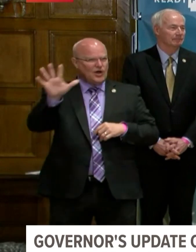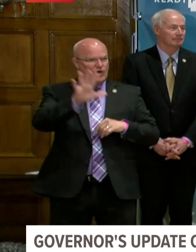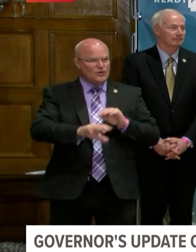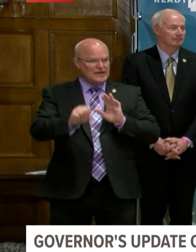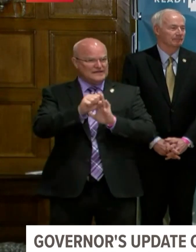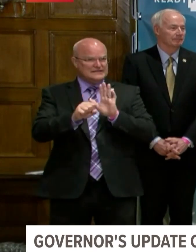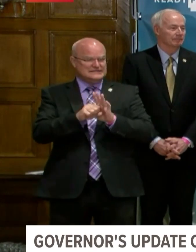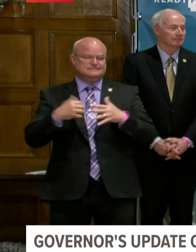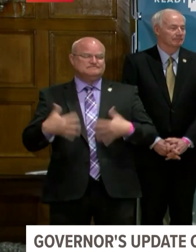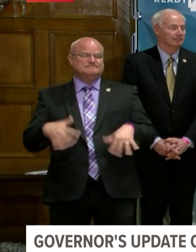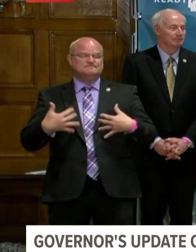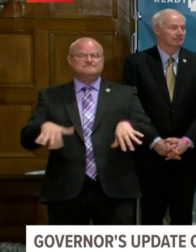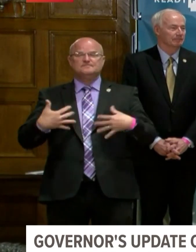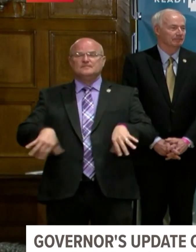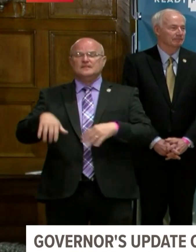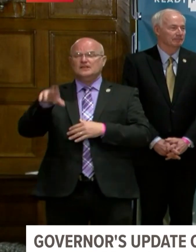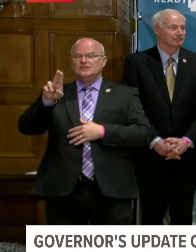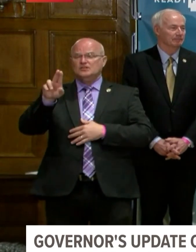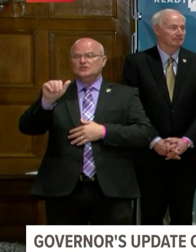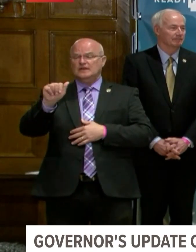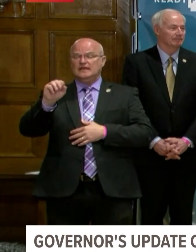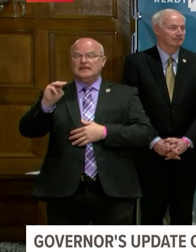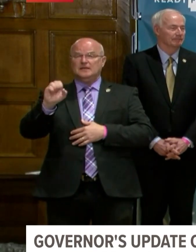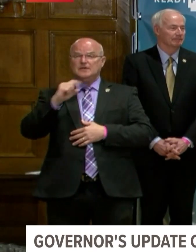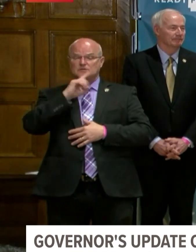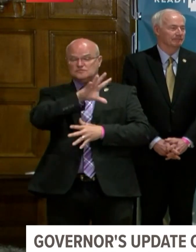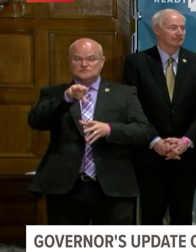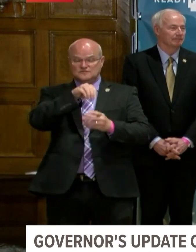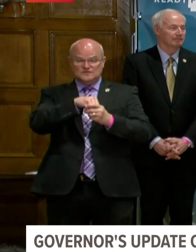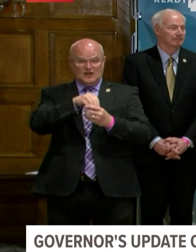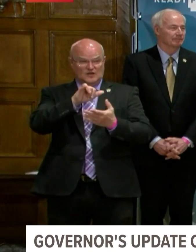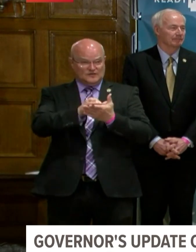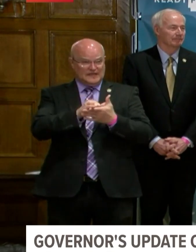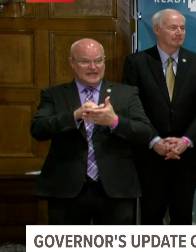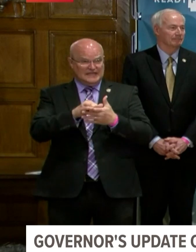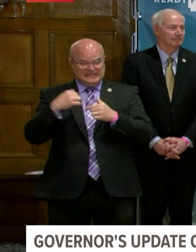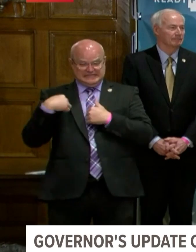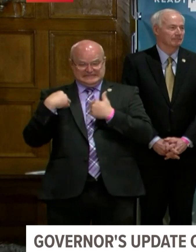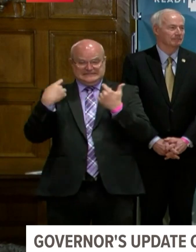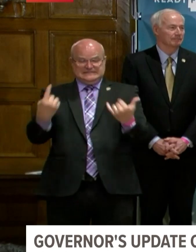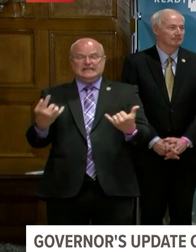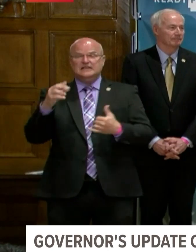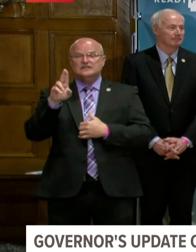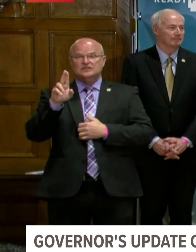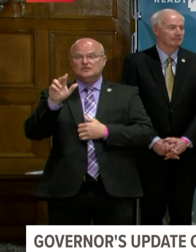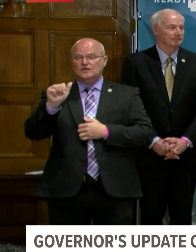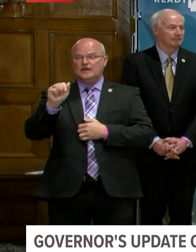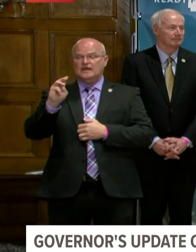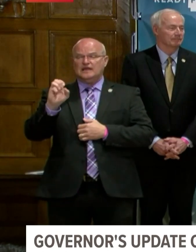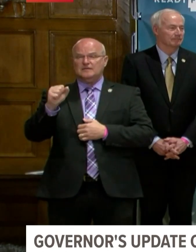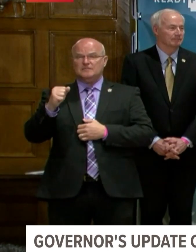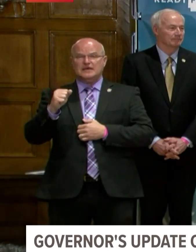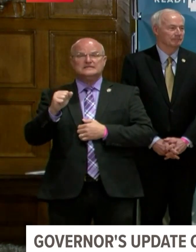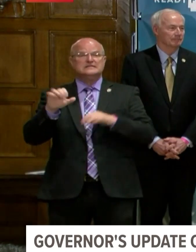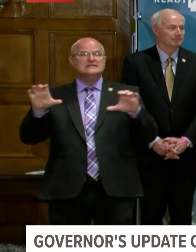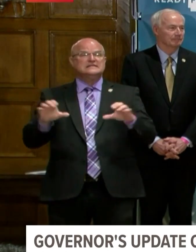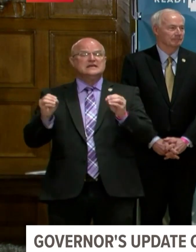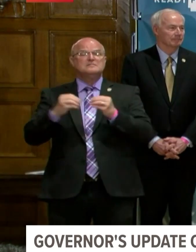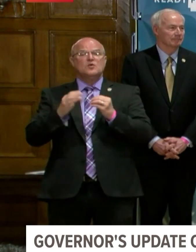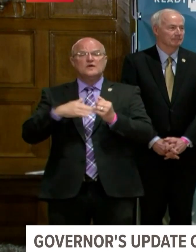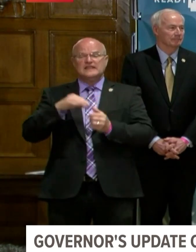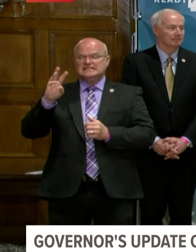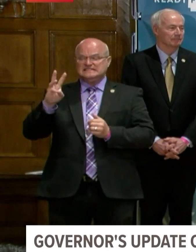state. UAMS has played a substantial role in that, and to date, UAMS has done over